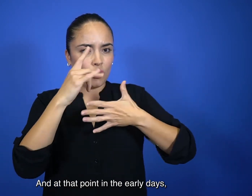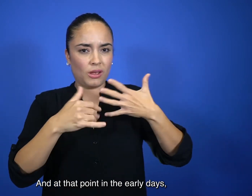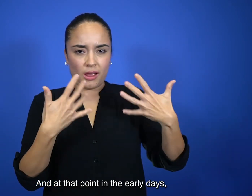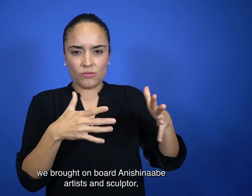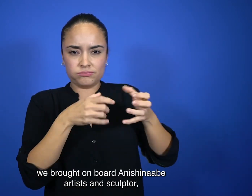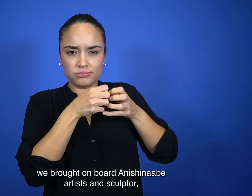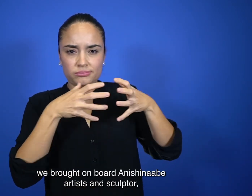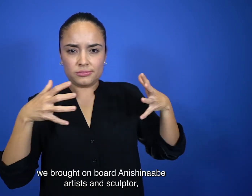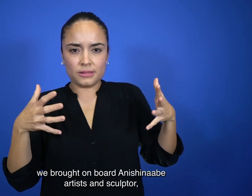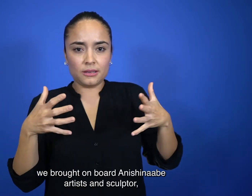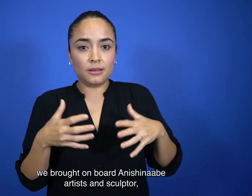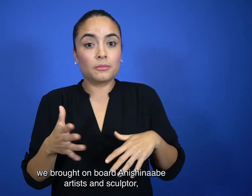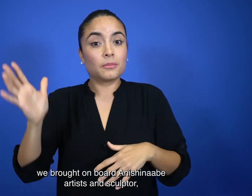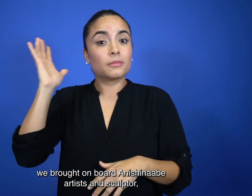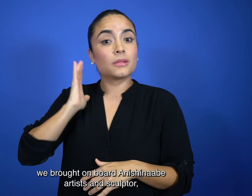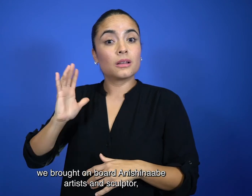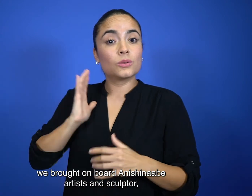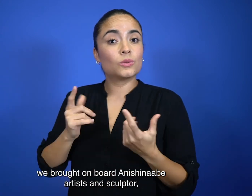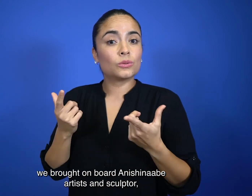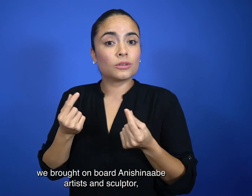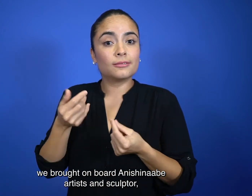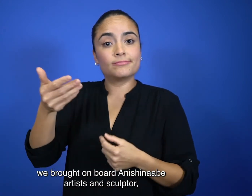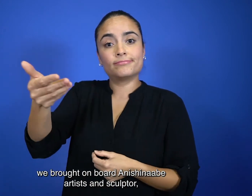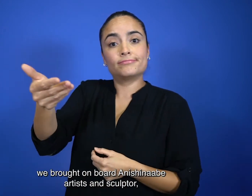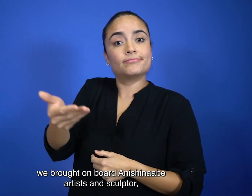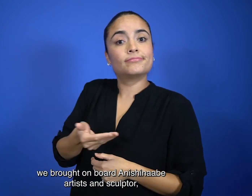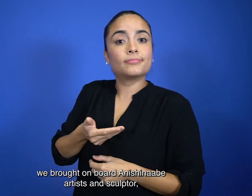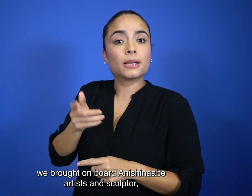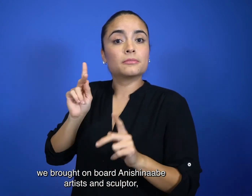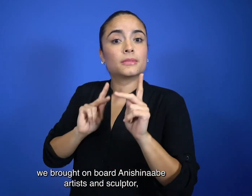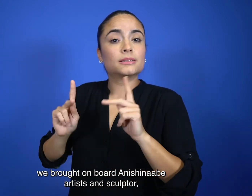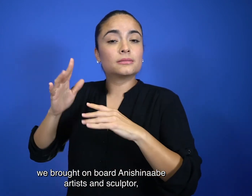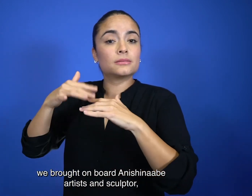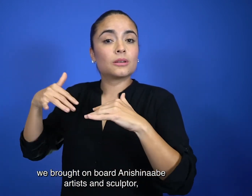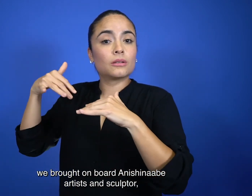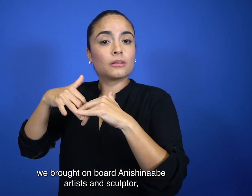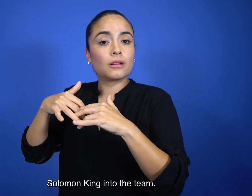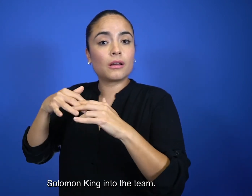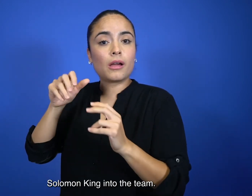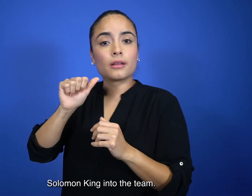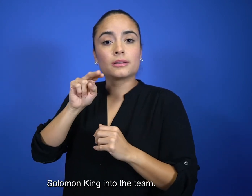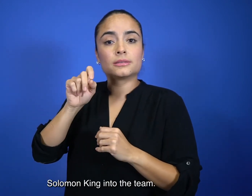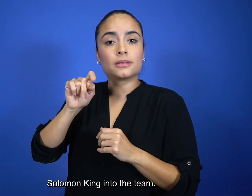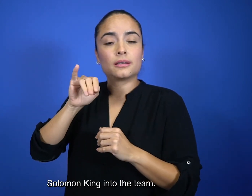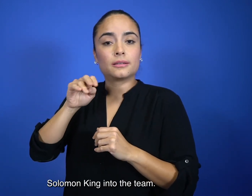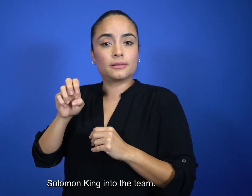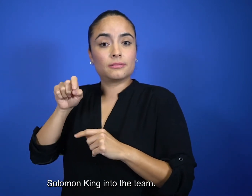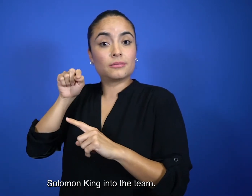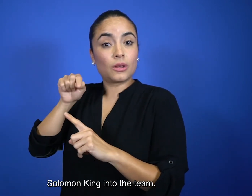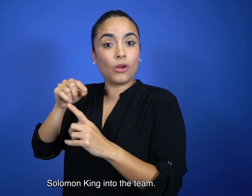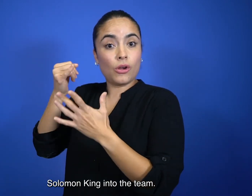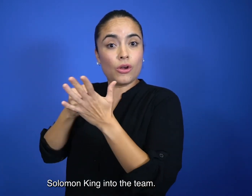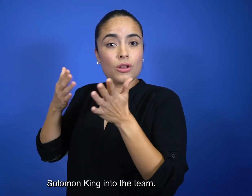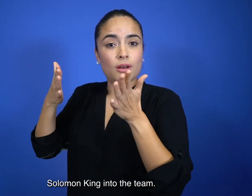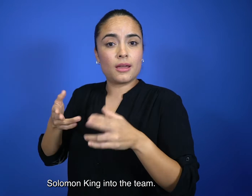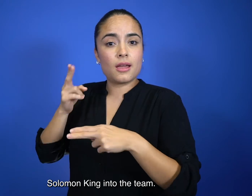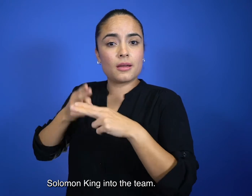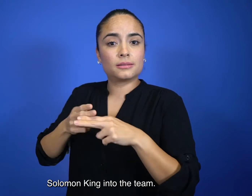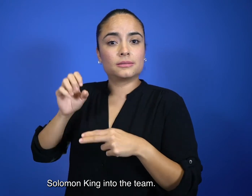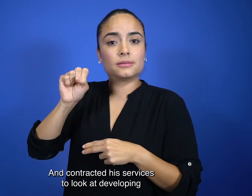days, we brought on board Anishinaabe artist and sculptor Solomon King into the team,